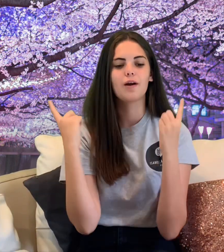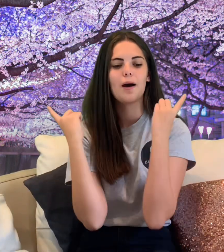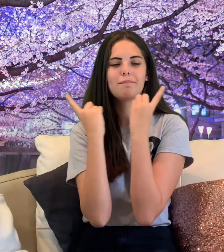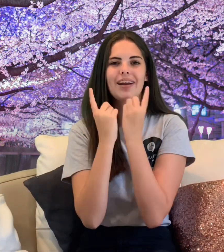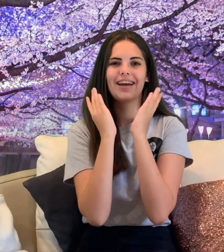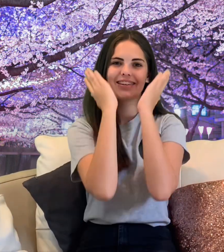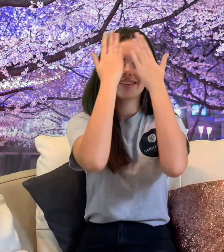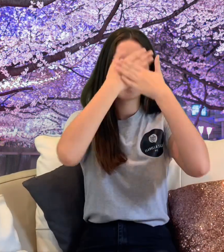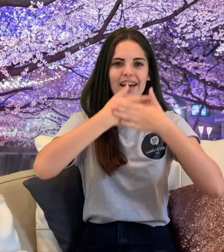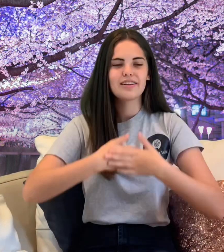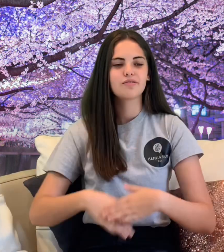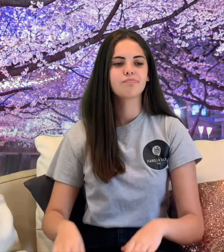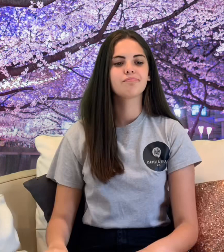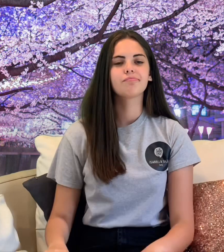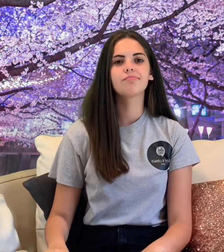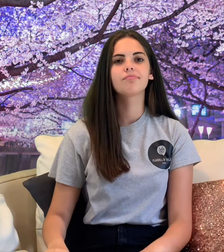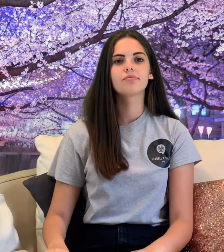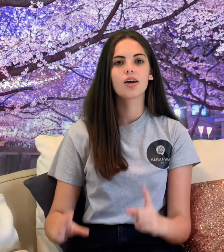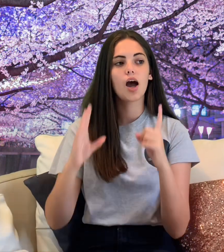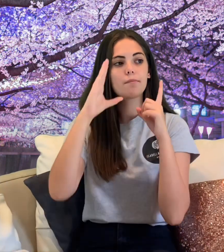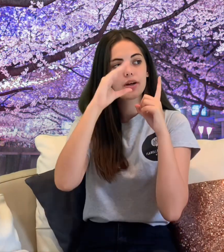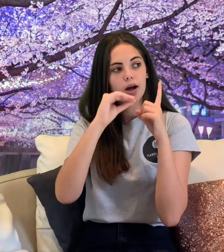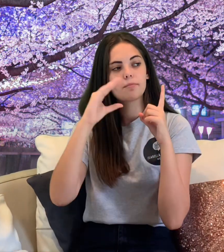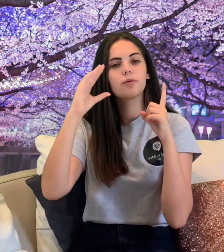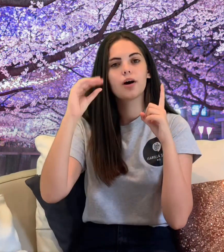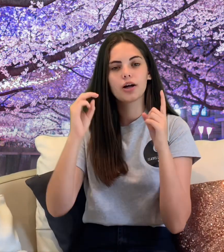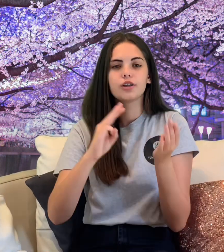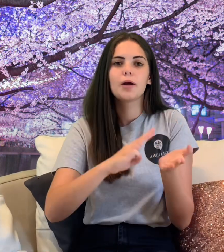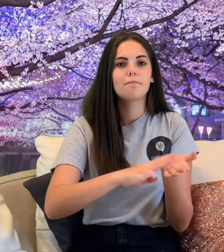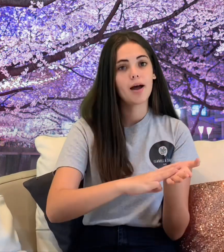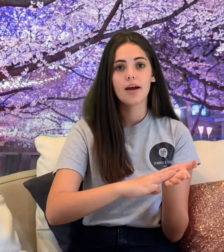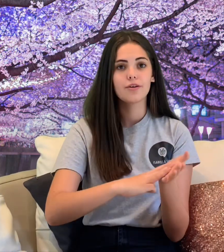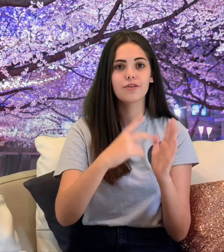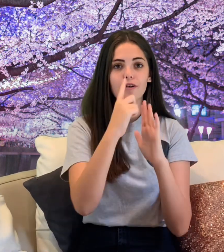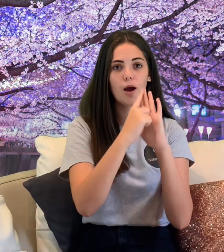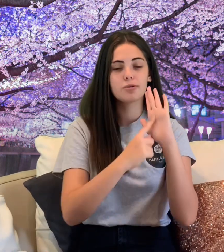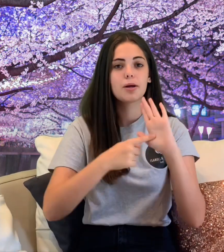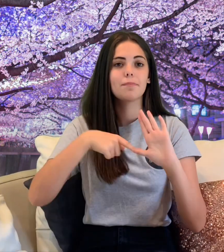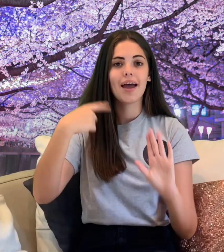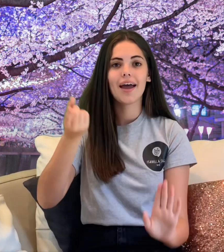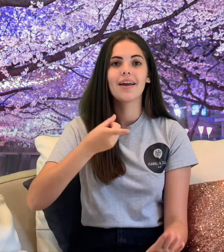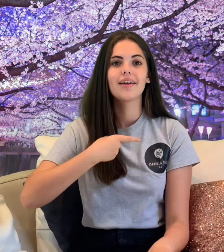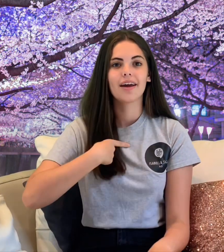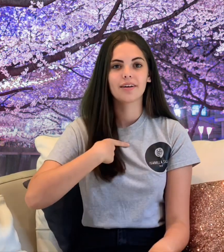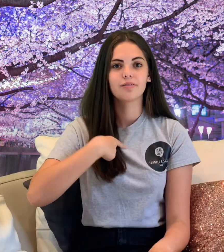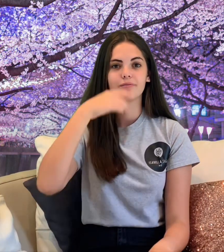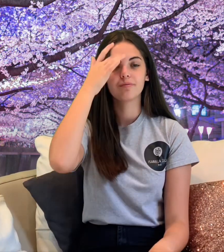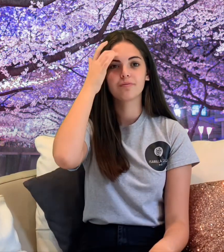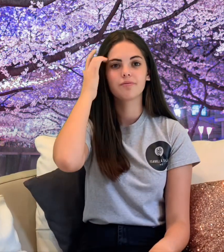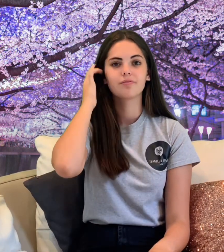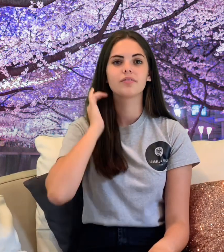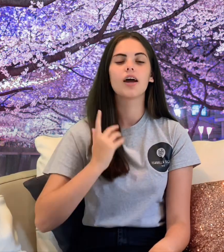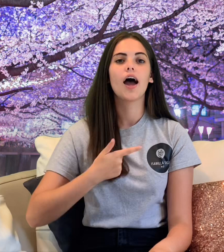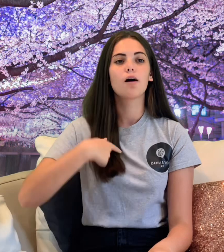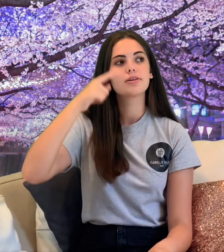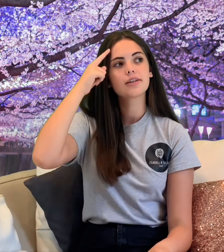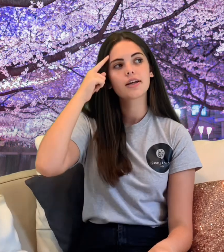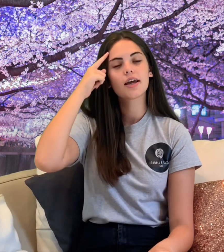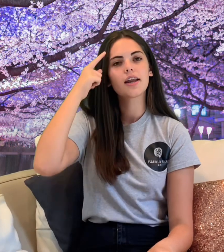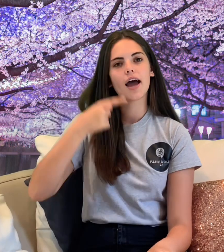come playing tonight? I'm a couple hundred miles from Japan. I was thinking I